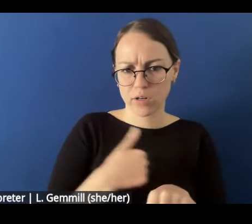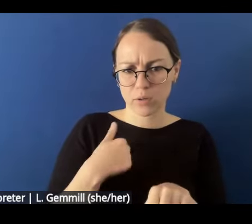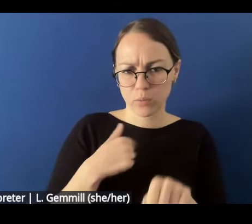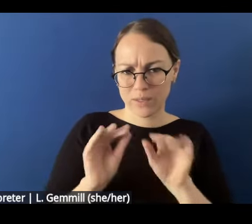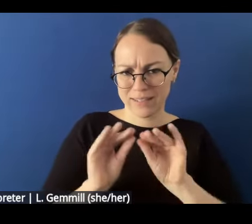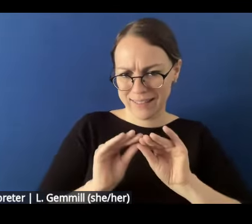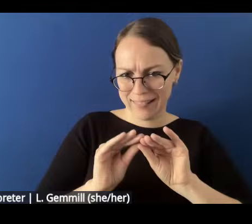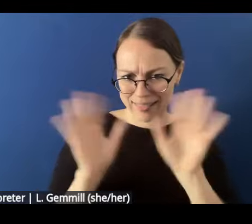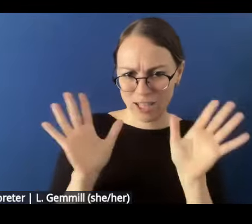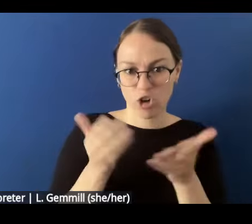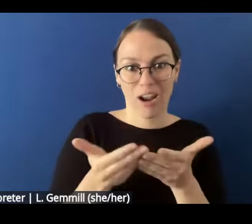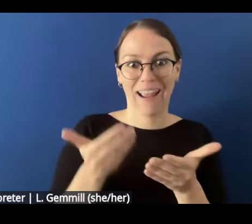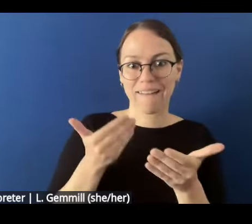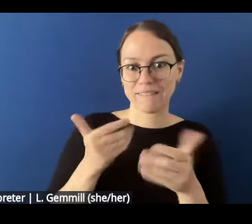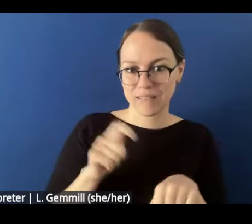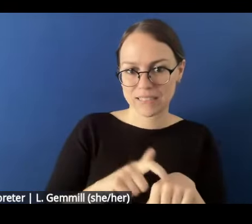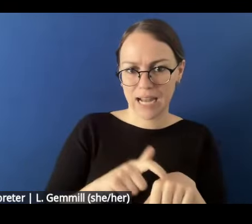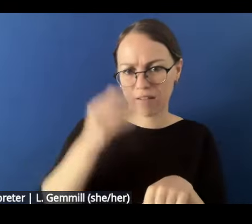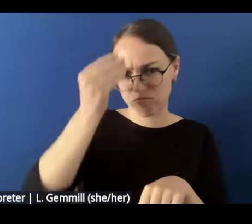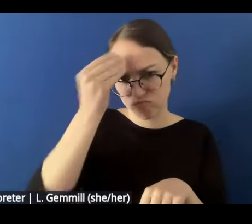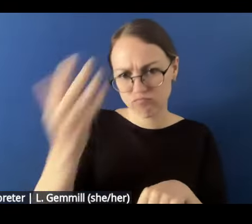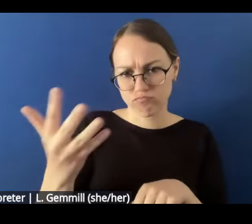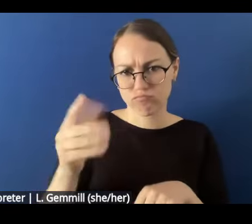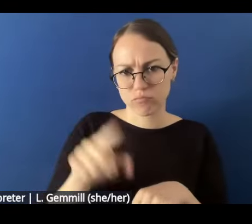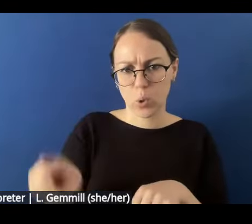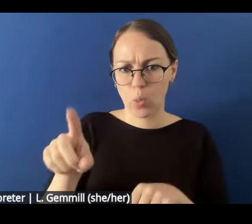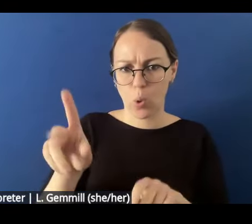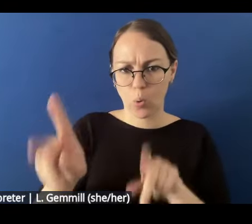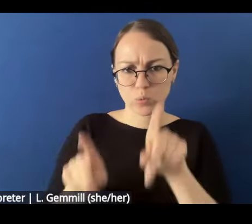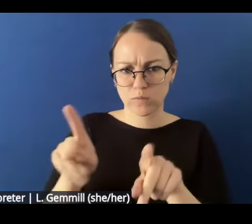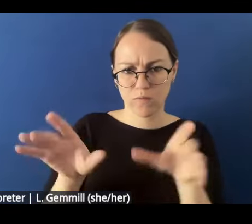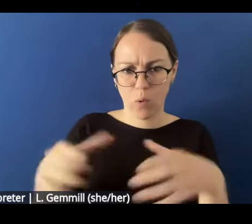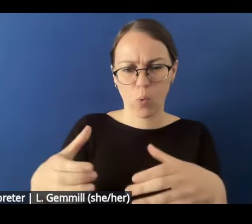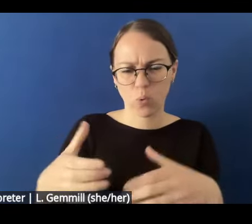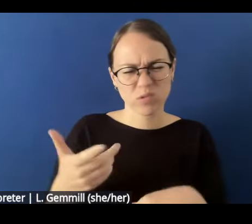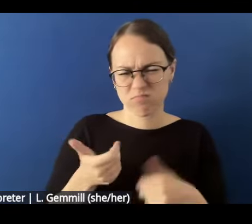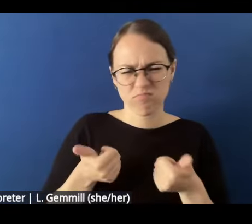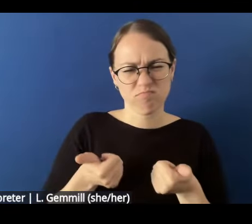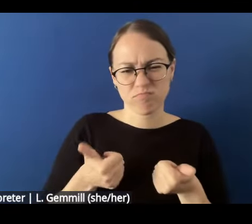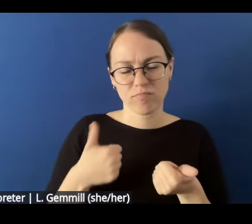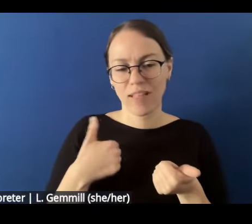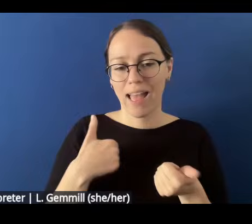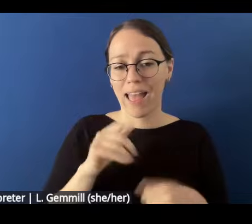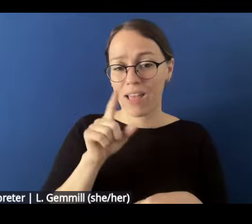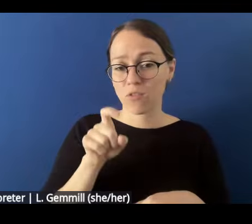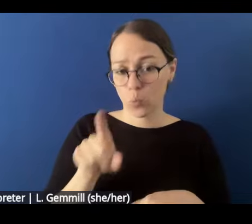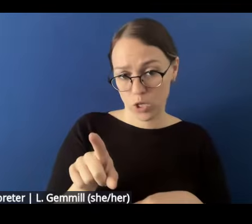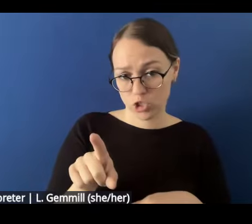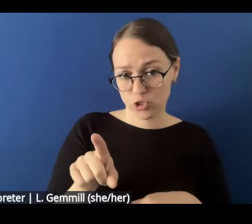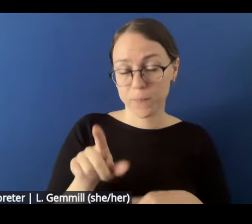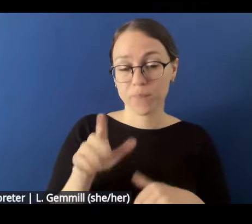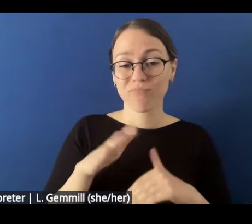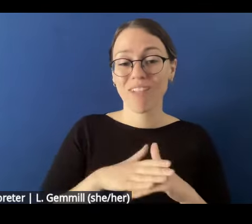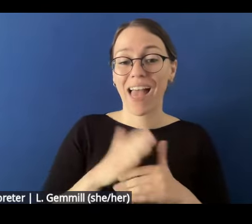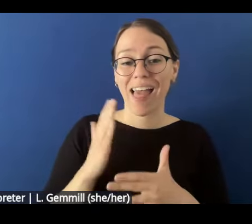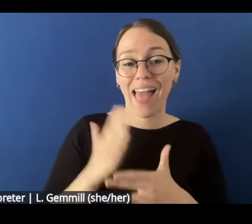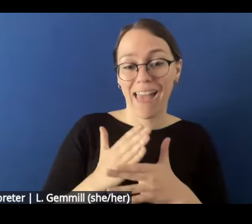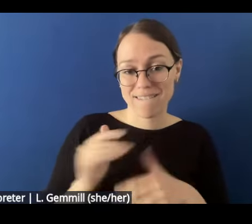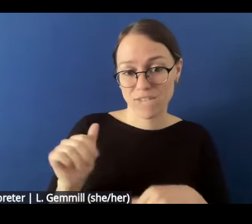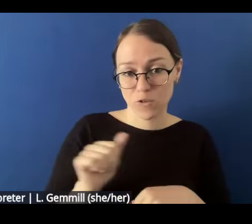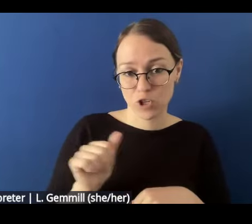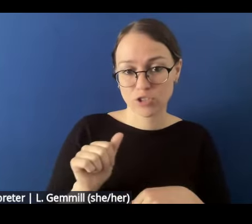of time to these folks, that's completely reasonable. I do have a question about, well, on average, you say there's a back and